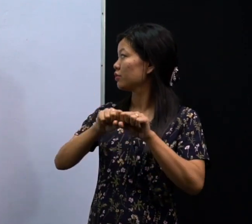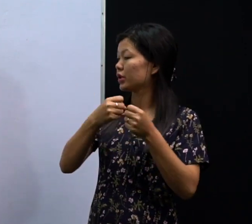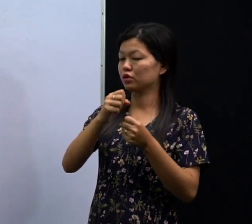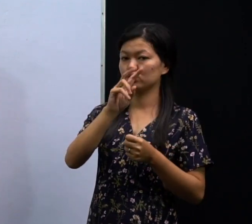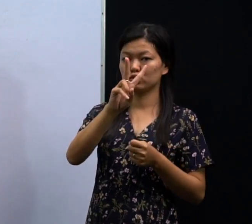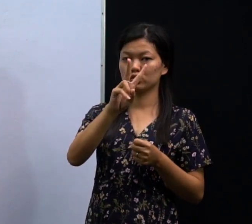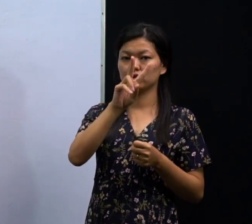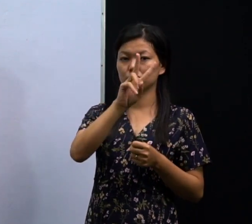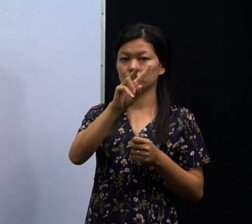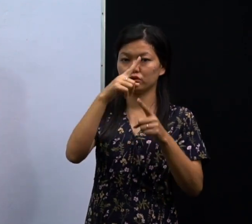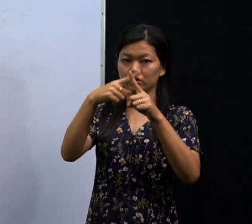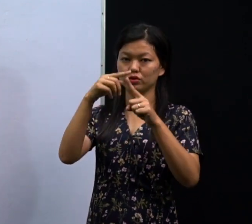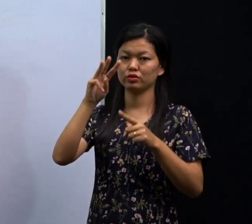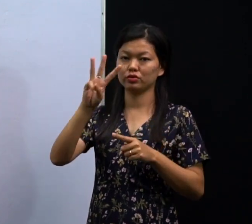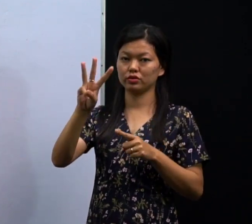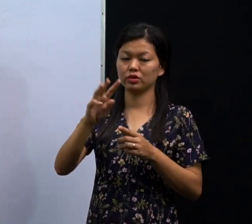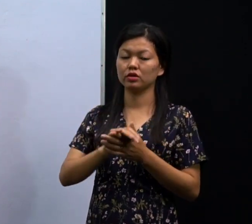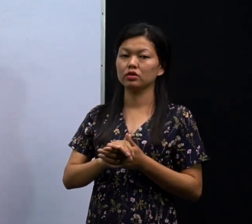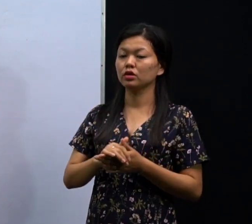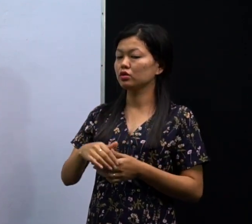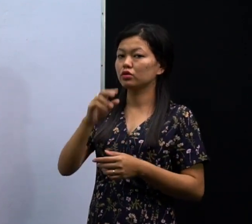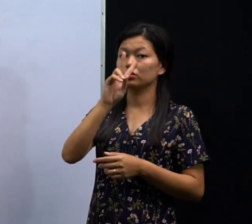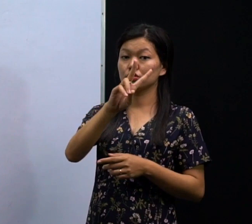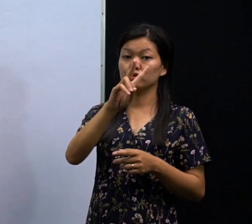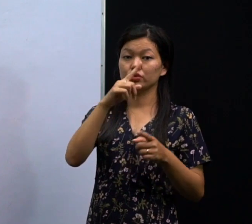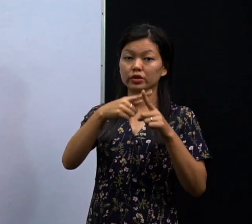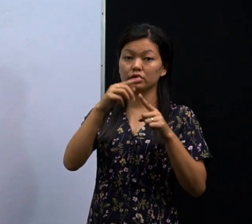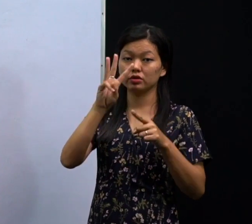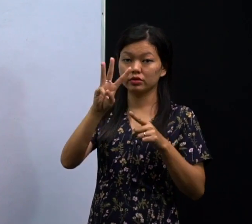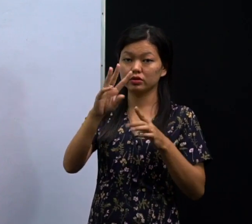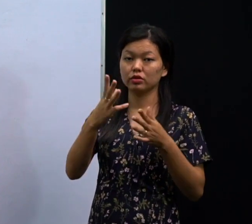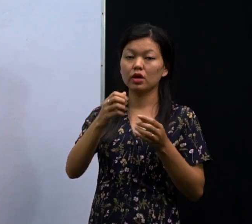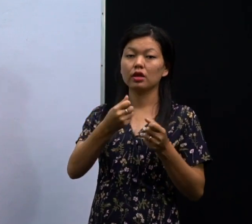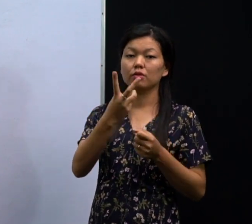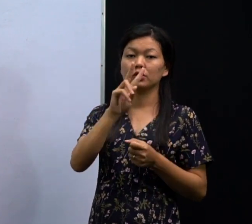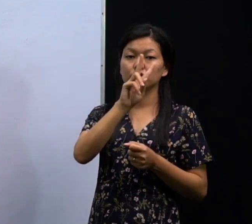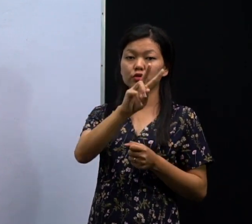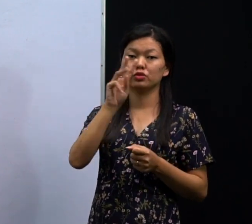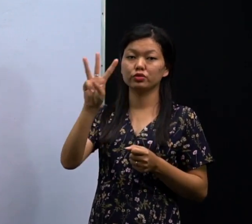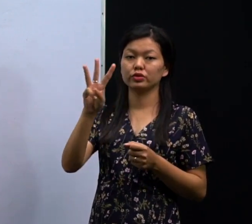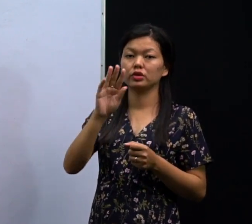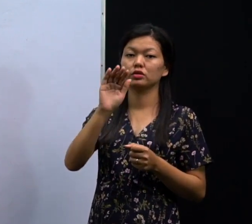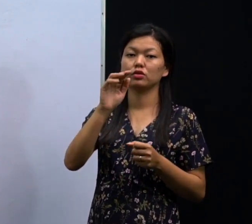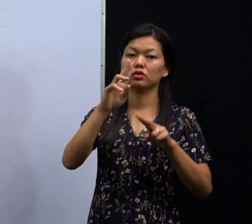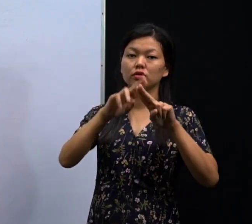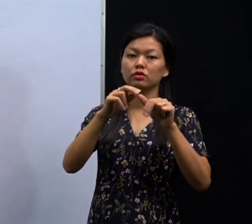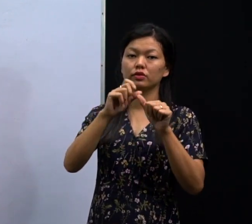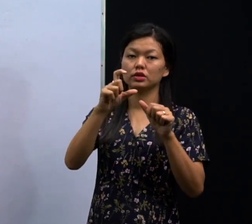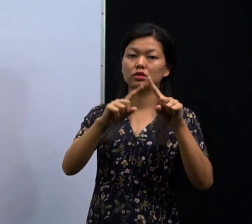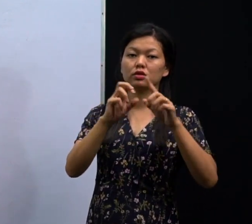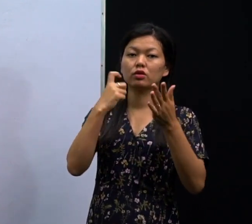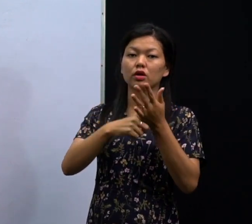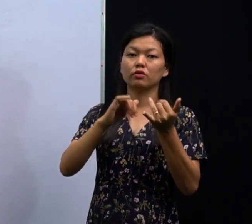why the 2 and 3 are called factors of 6. Likewise in algebra also we can able